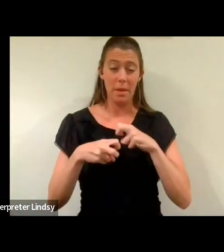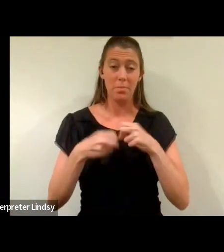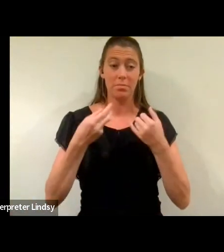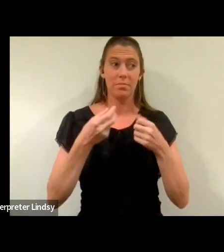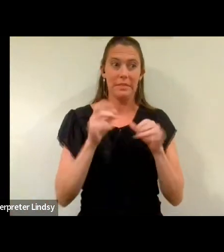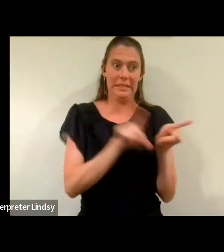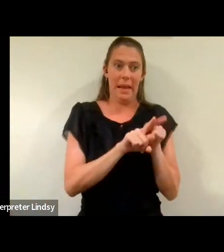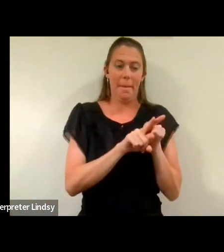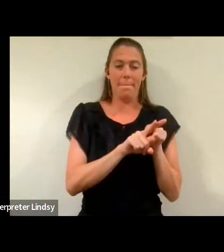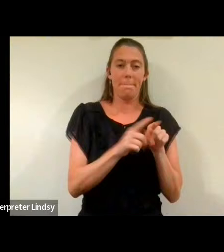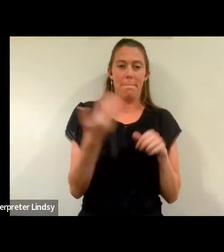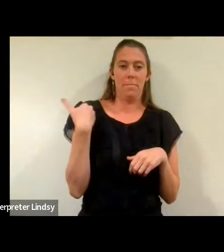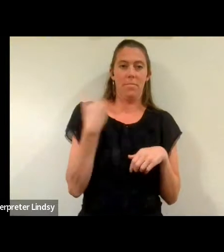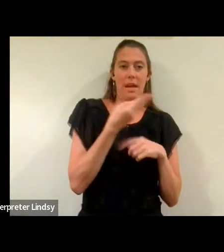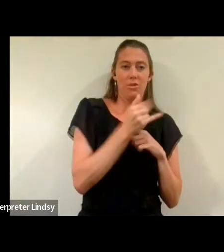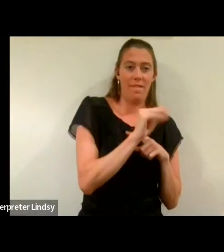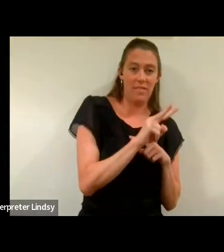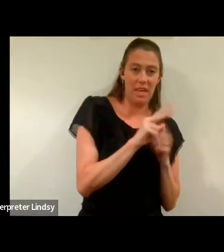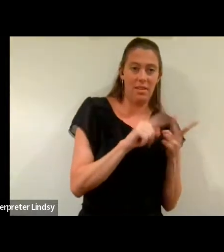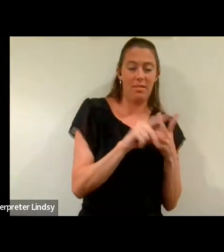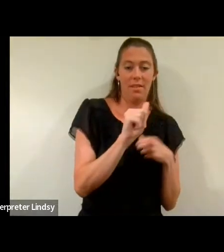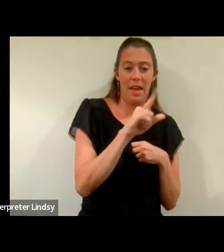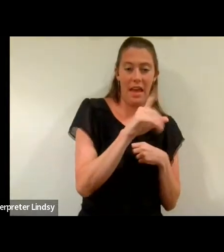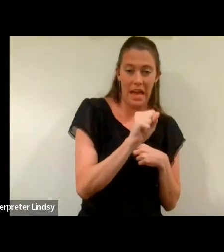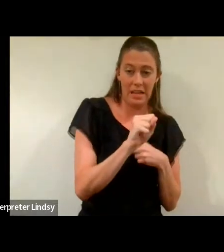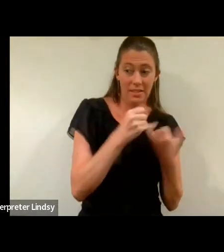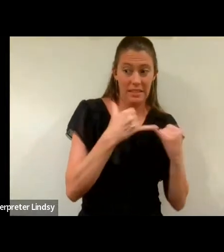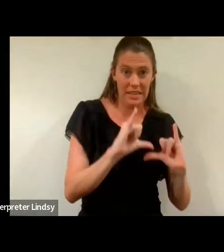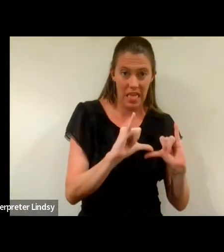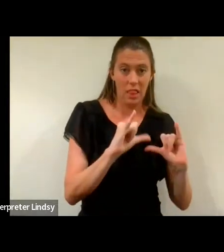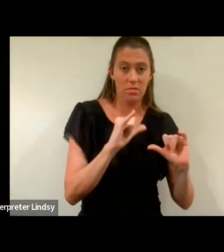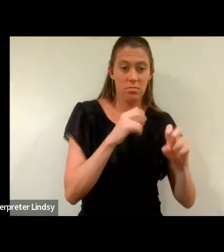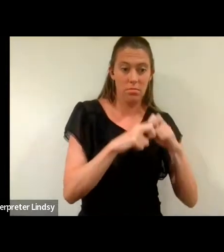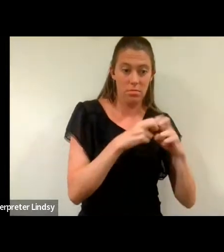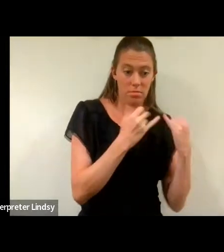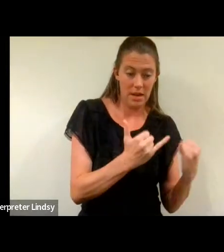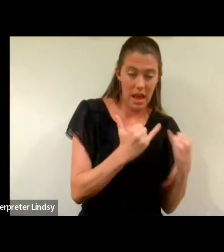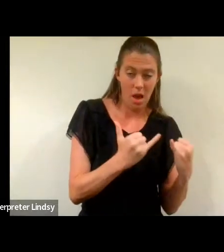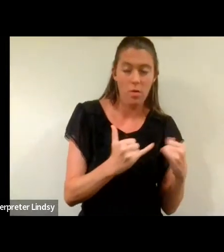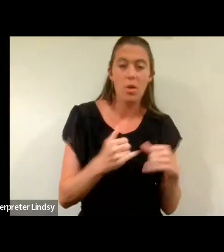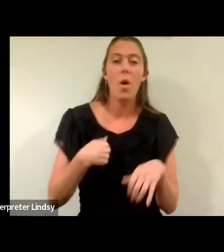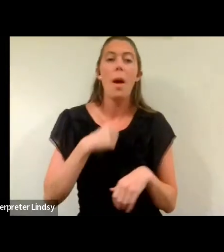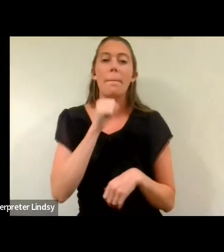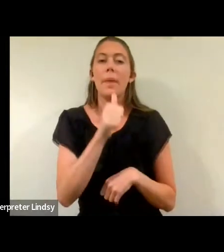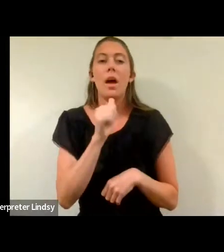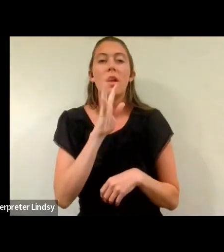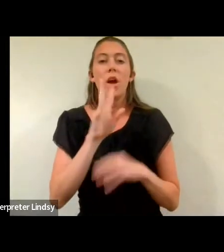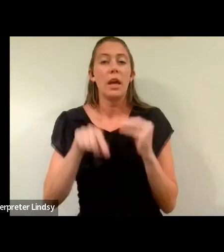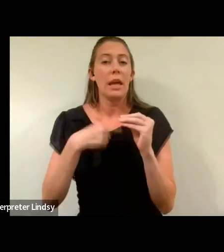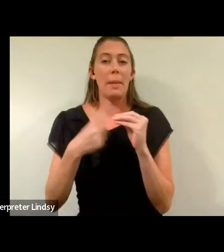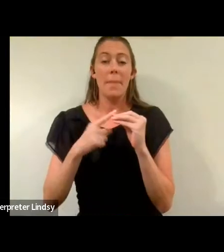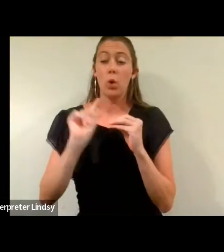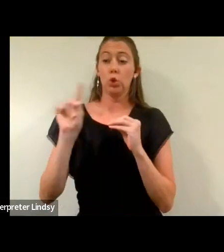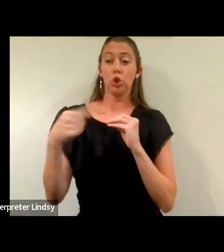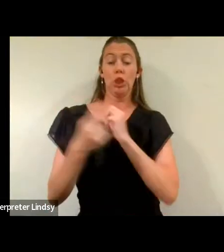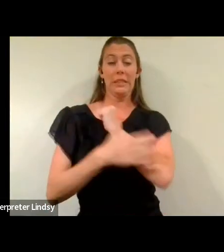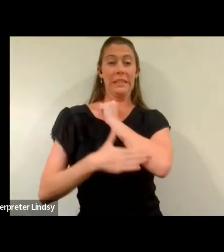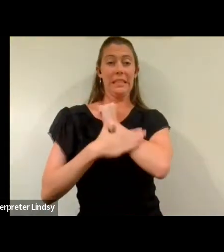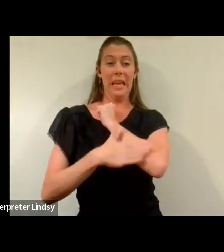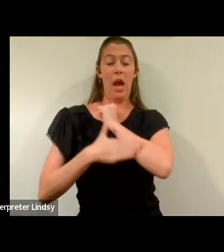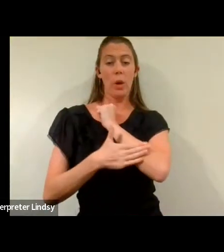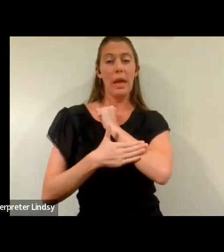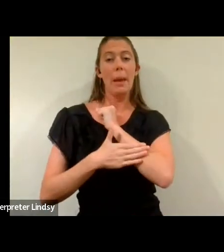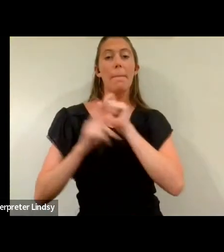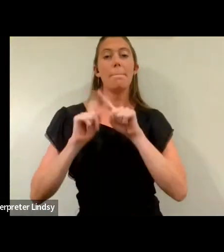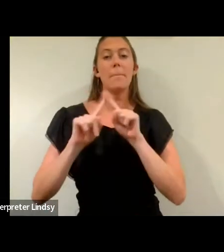within, I'm talking about CDPH. I'm not even talking about at the county level, but a department there that can fund our